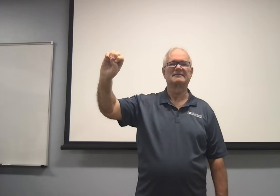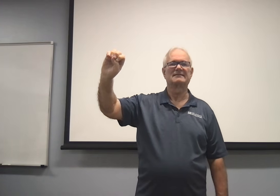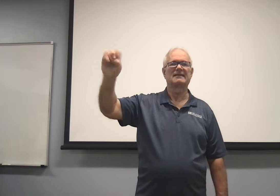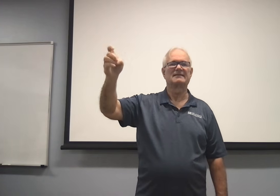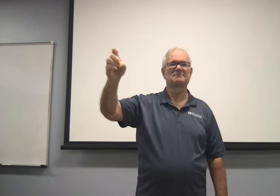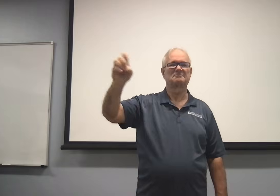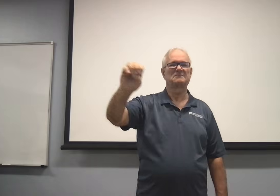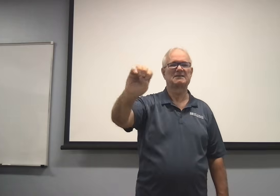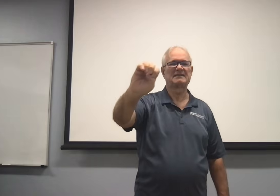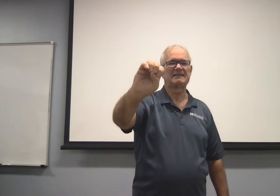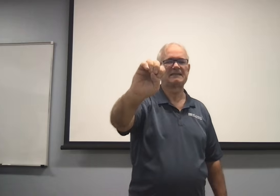your wrist just a little bit.